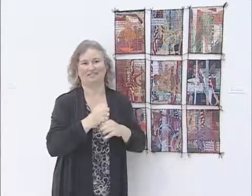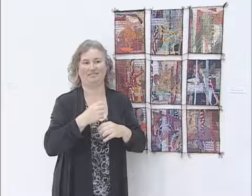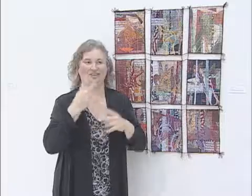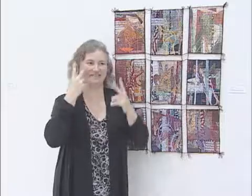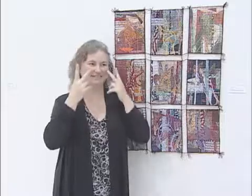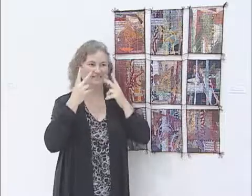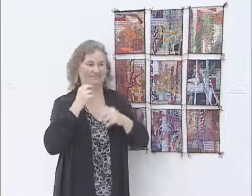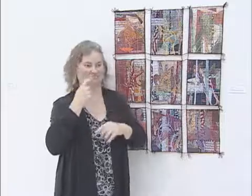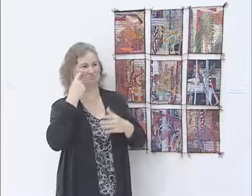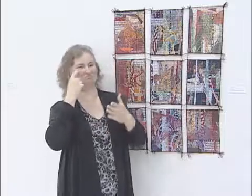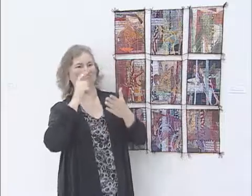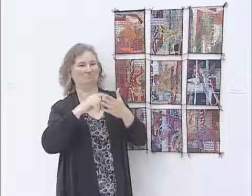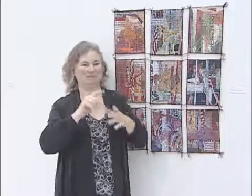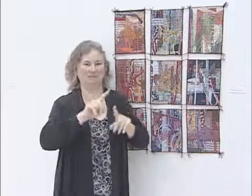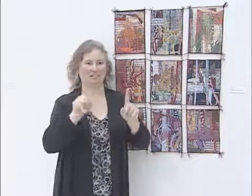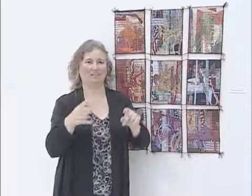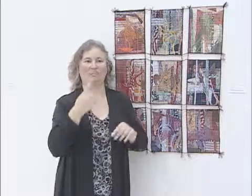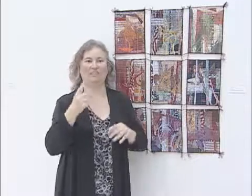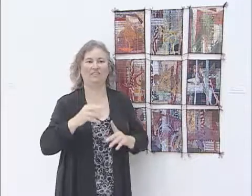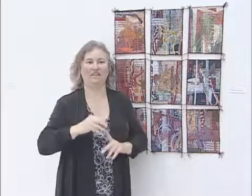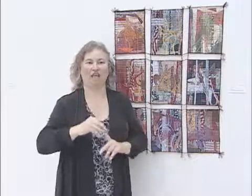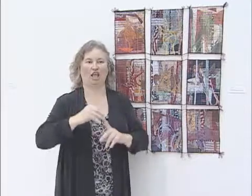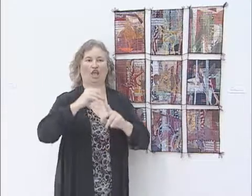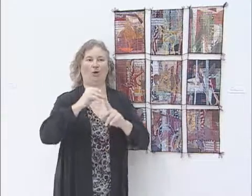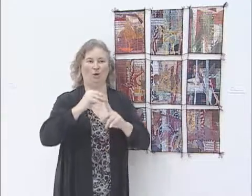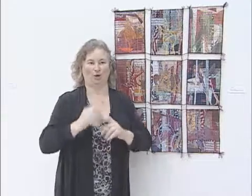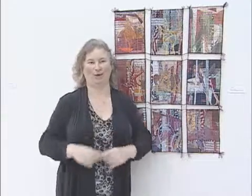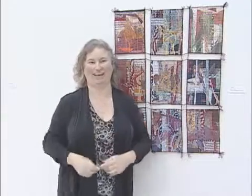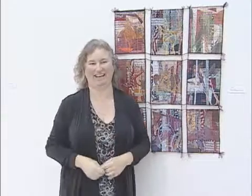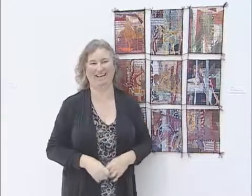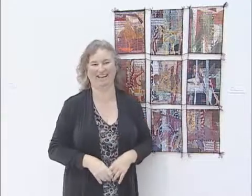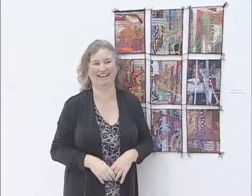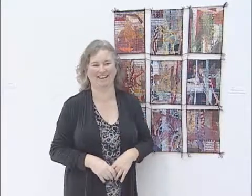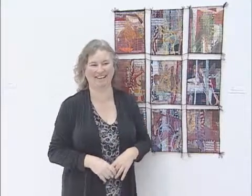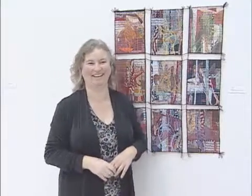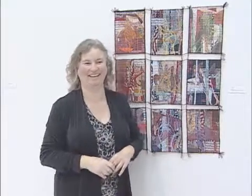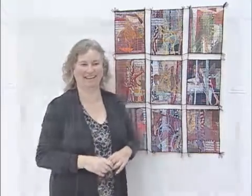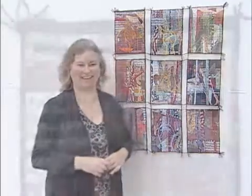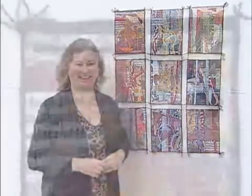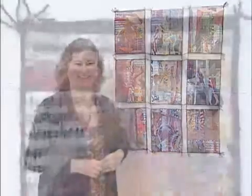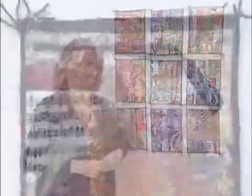together in one contiguous piece. I thought it would make something different, something uniquely mine.